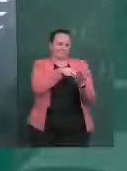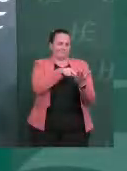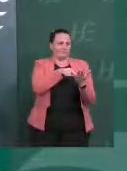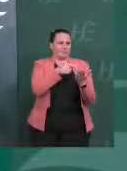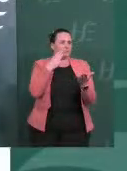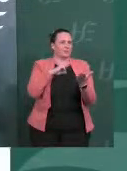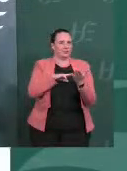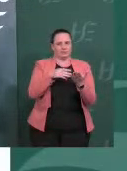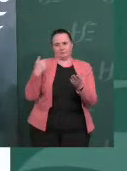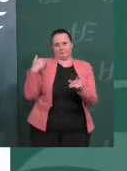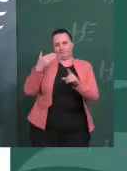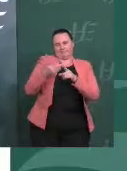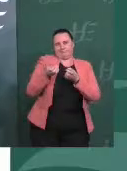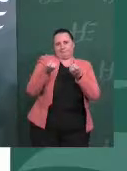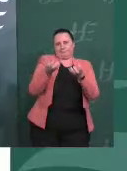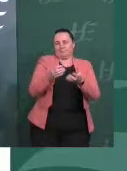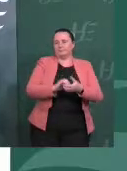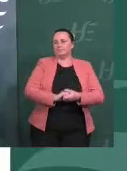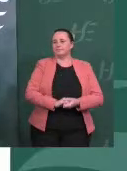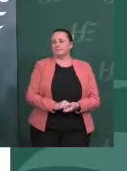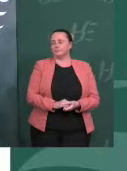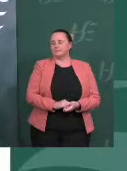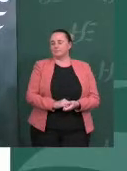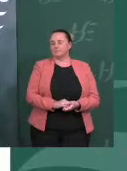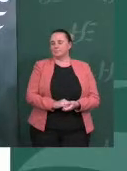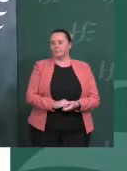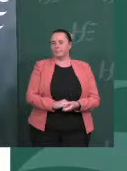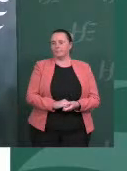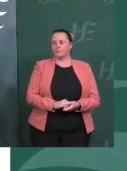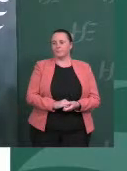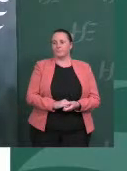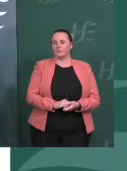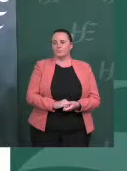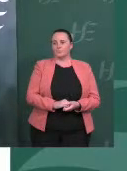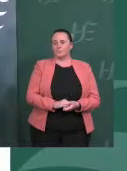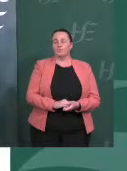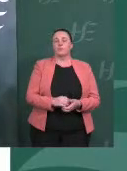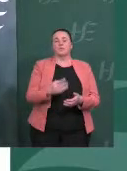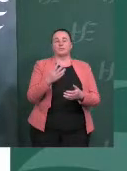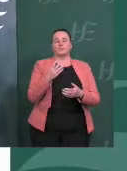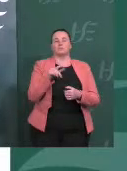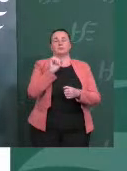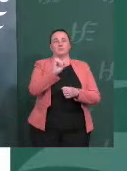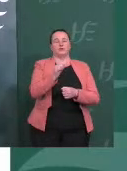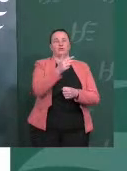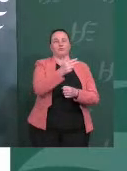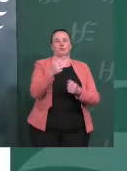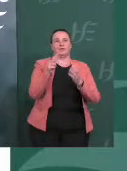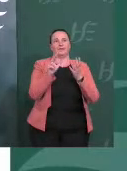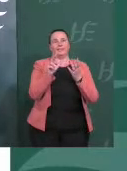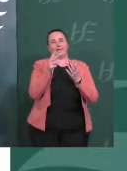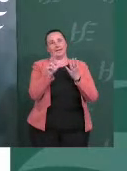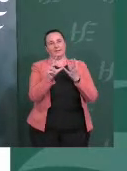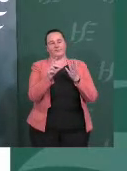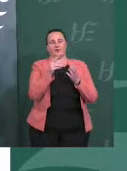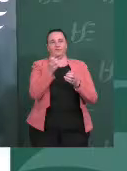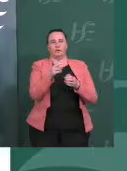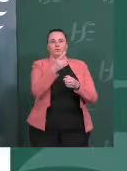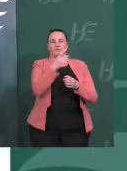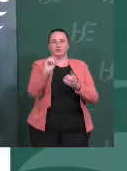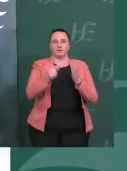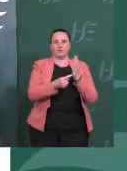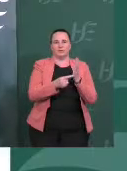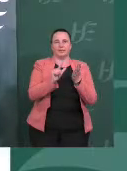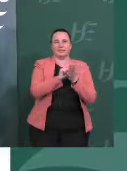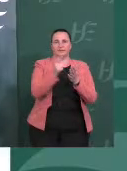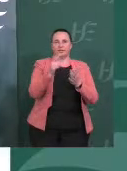heard so far. So, looking at our 14-day incidence, it's now at 338 per 100,000. It peaked on the